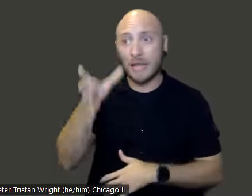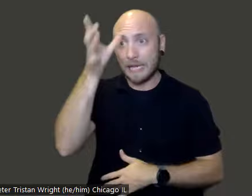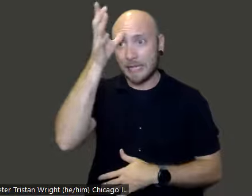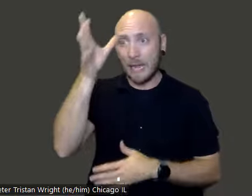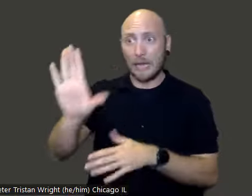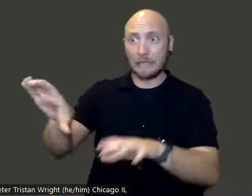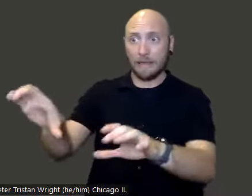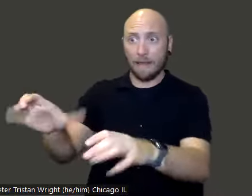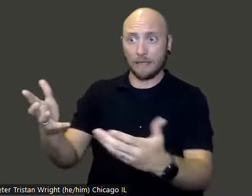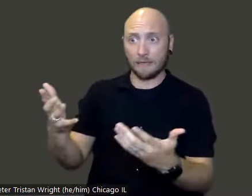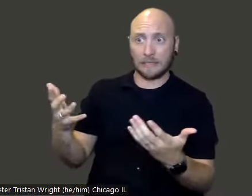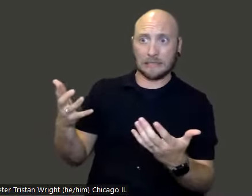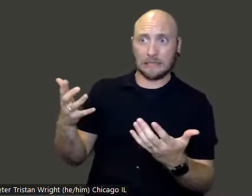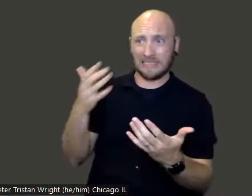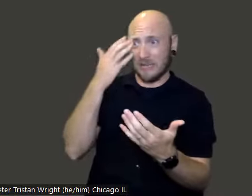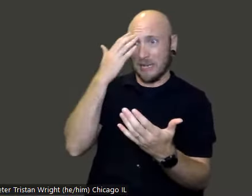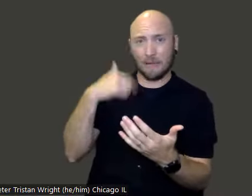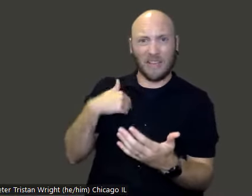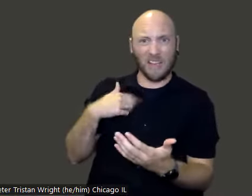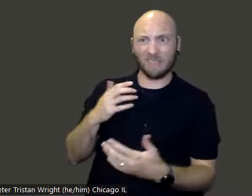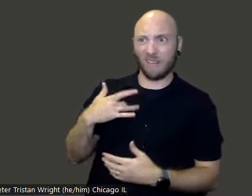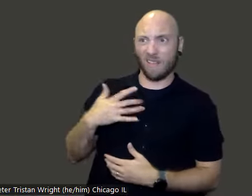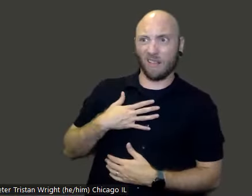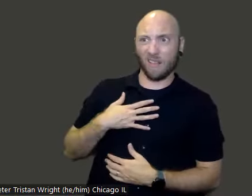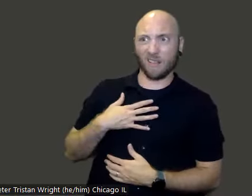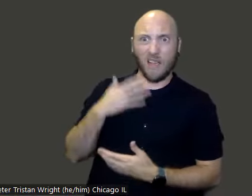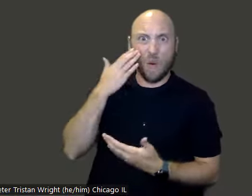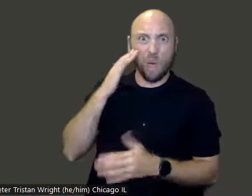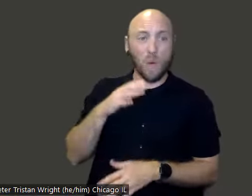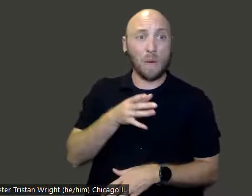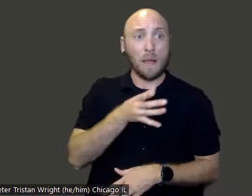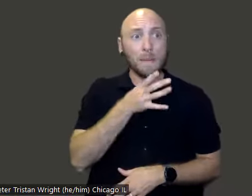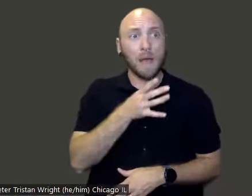I didn't really know where my mom was, and